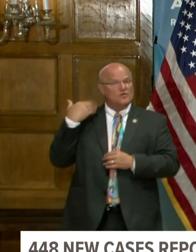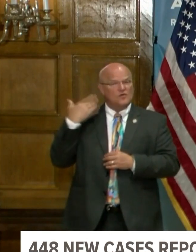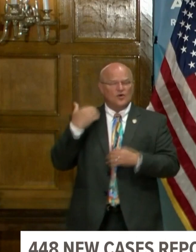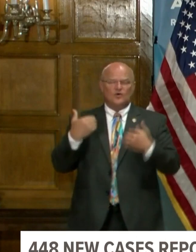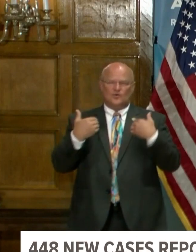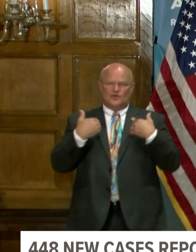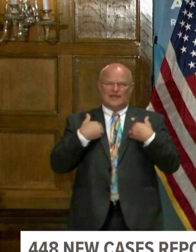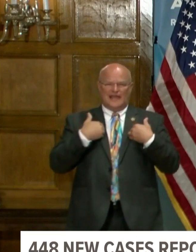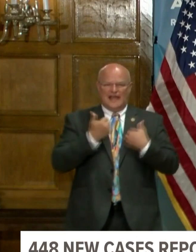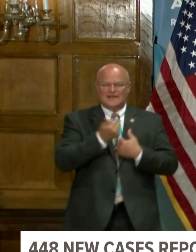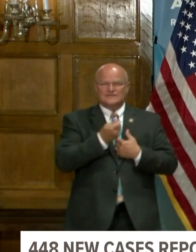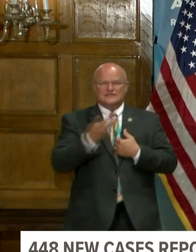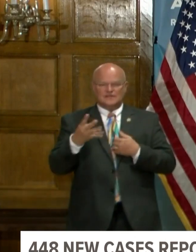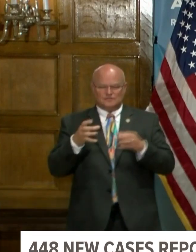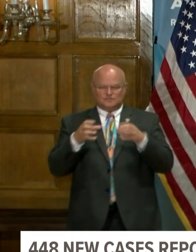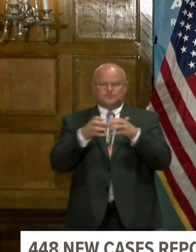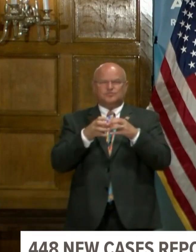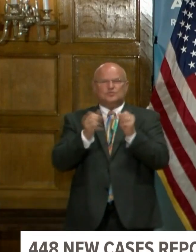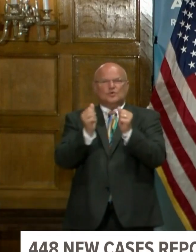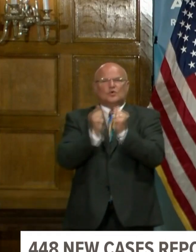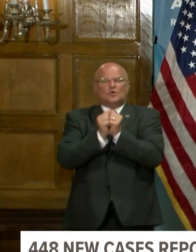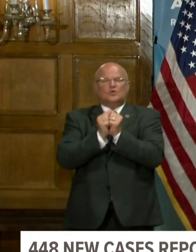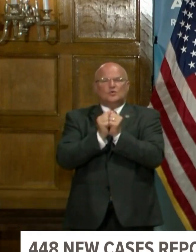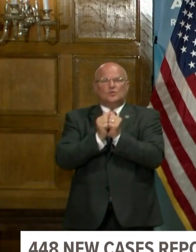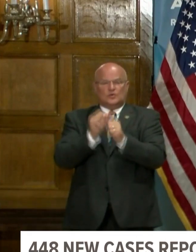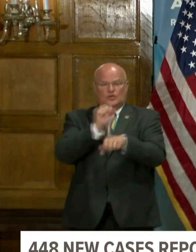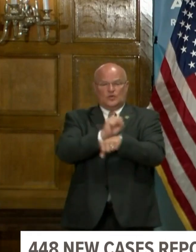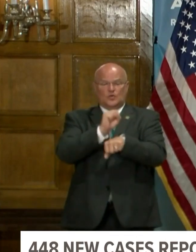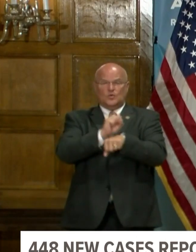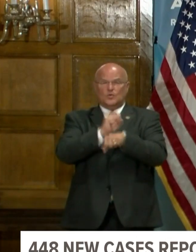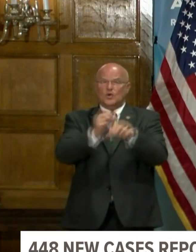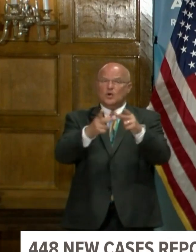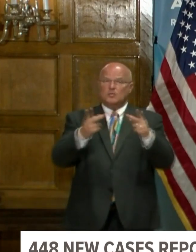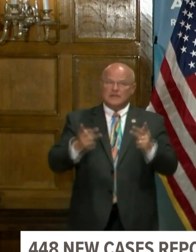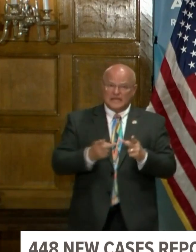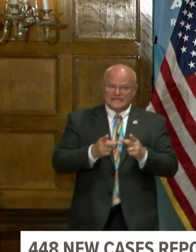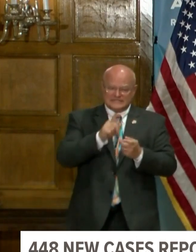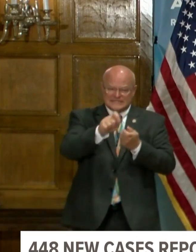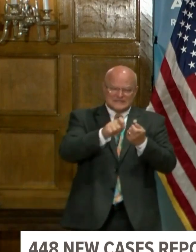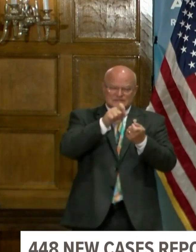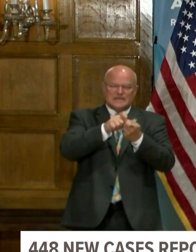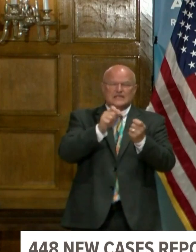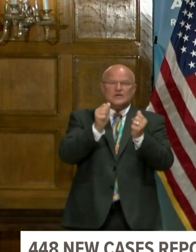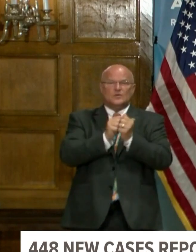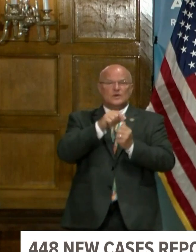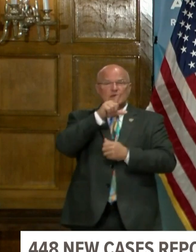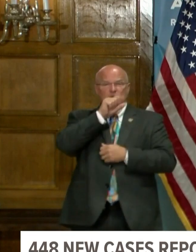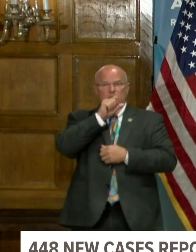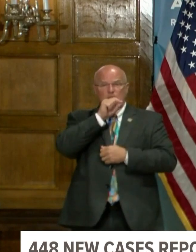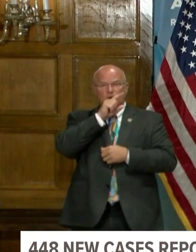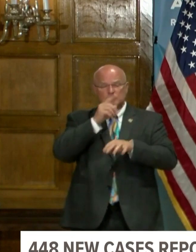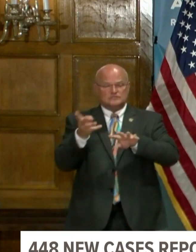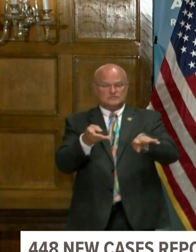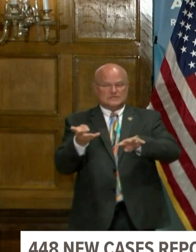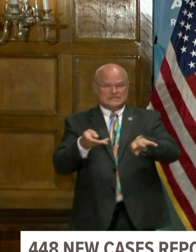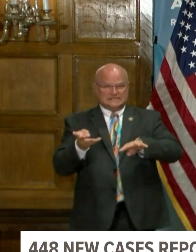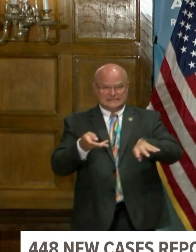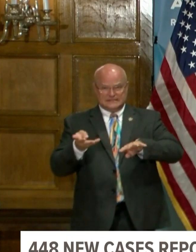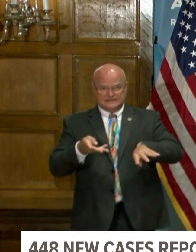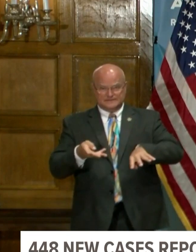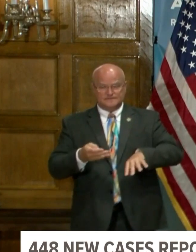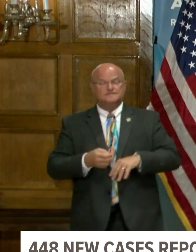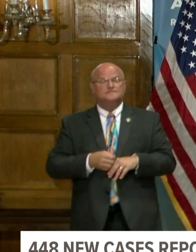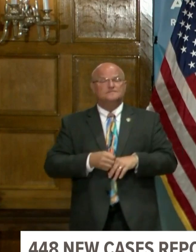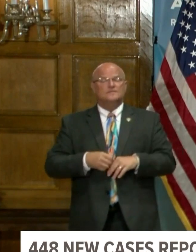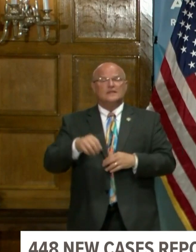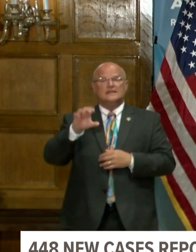do have some clusters associated with workplaces, particularly poultry-related businesses.